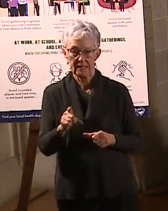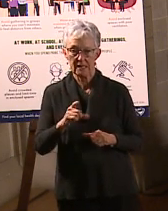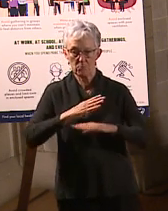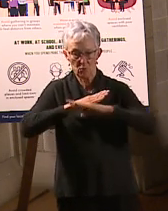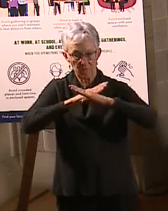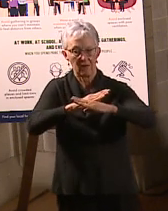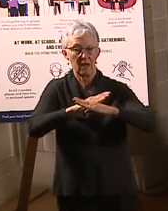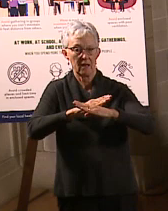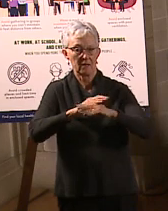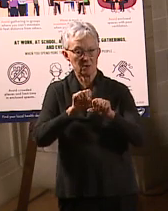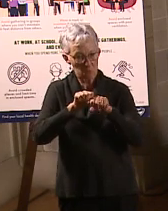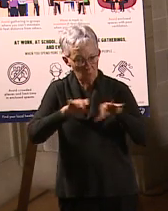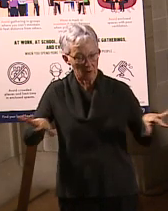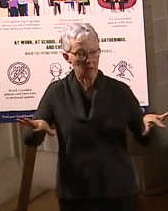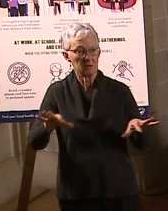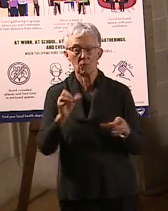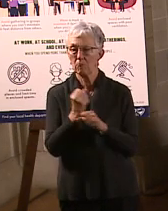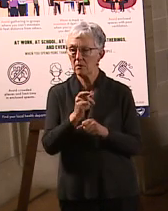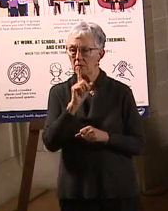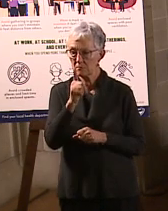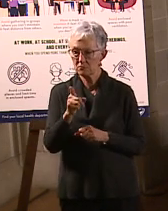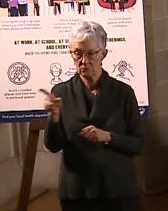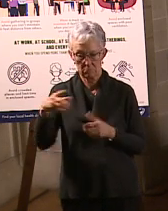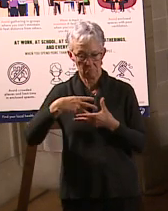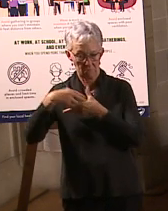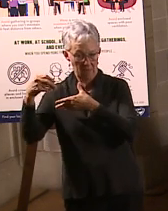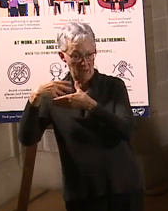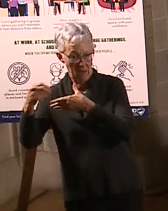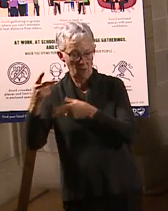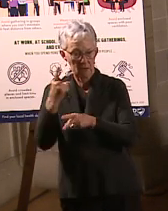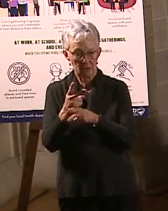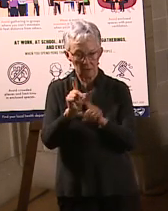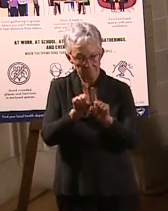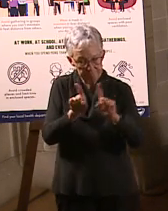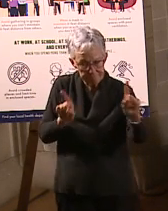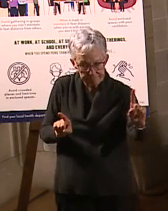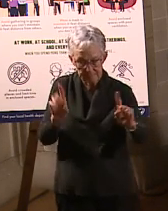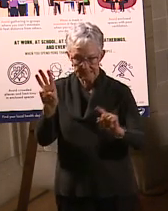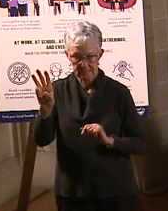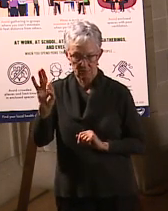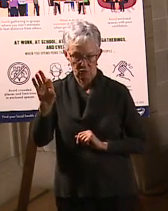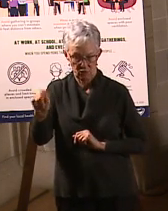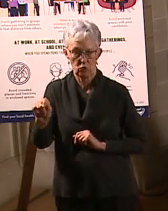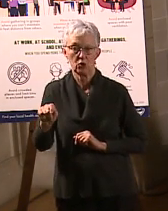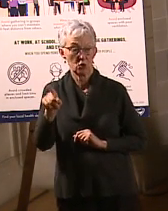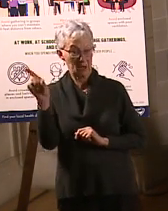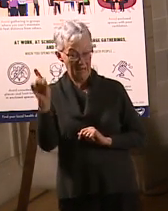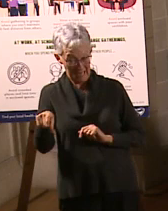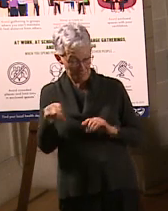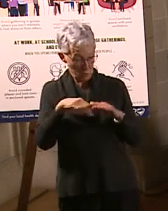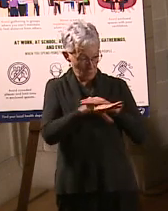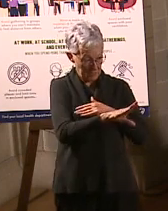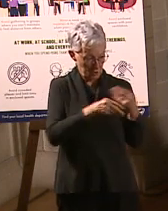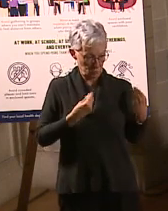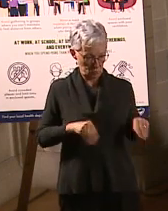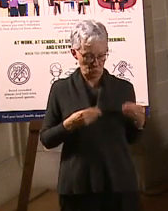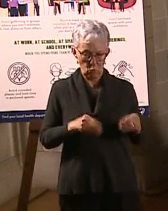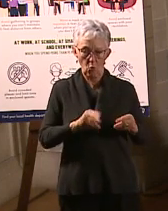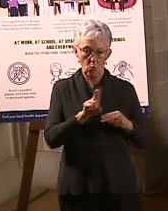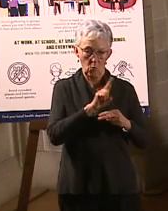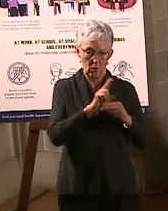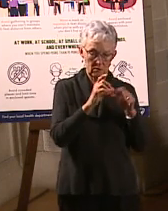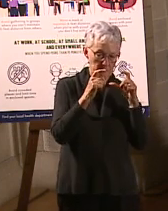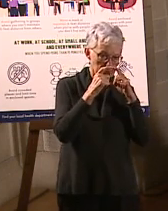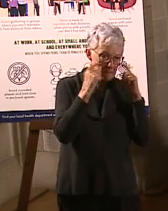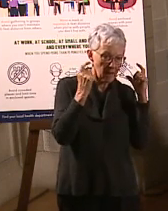be good about keeping that 6 foot of distance between you and other people when you're out in public. Wear a mask when you go to the store, wash your hands often. That's one of the